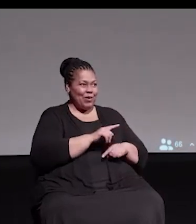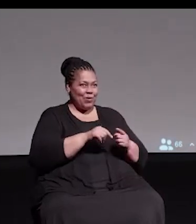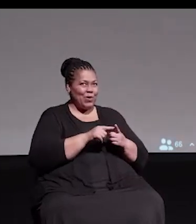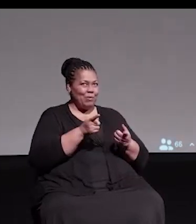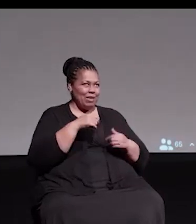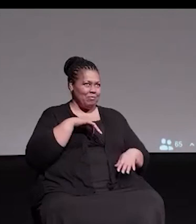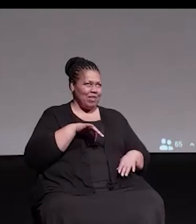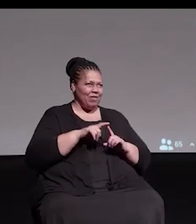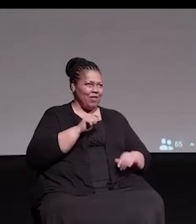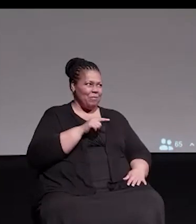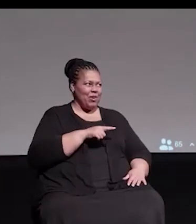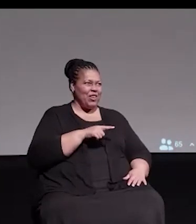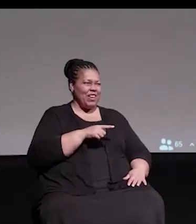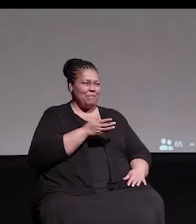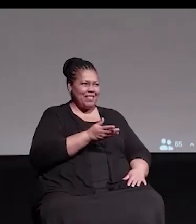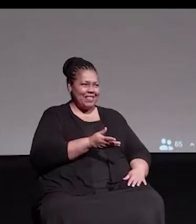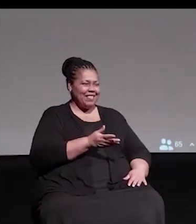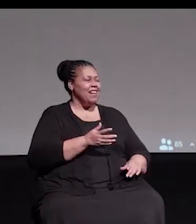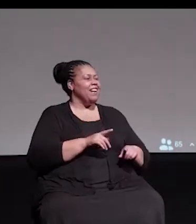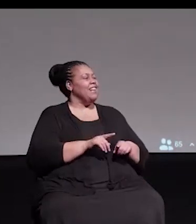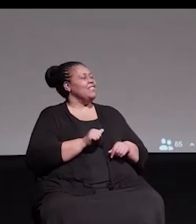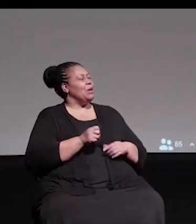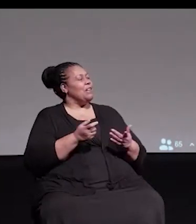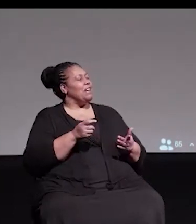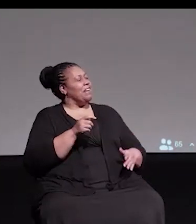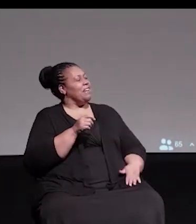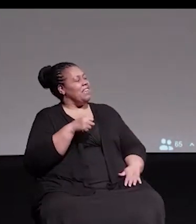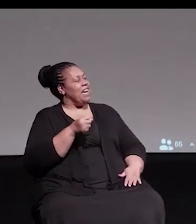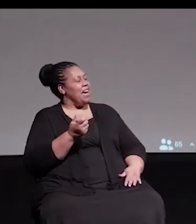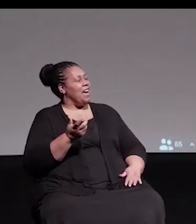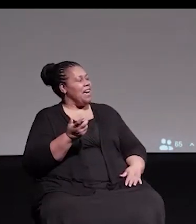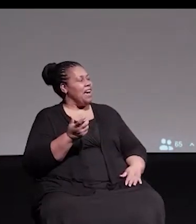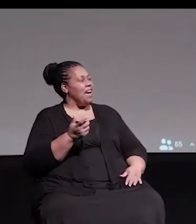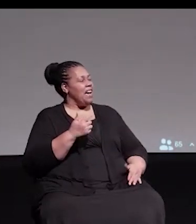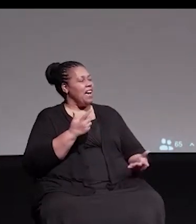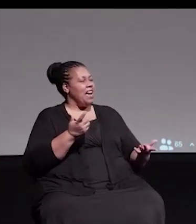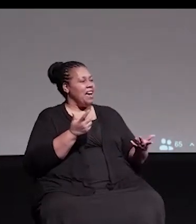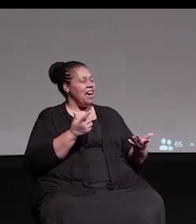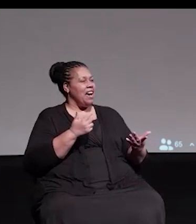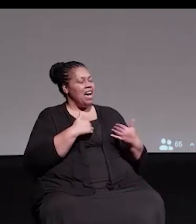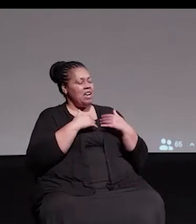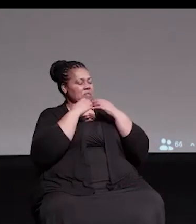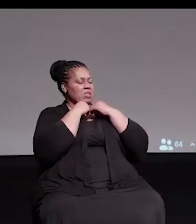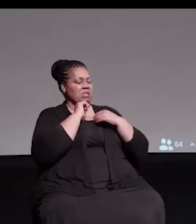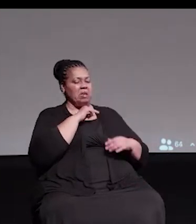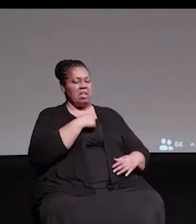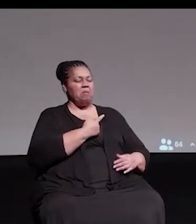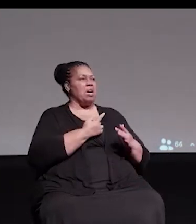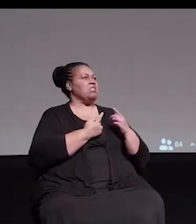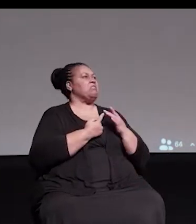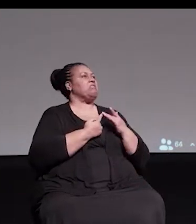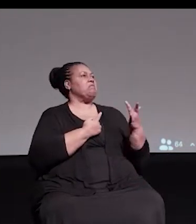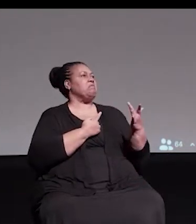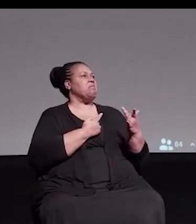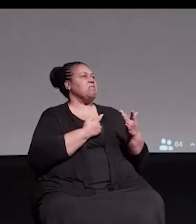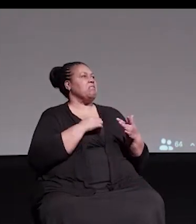useful. So yeah, I'm kind of like not precious about, I want to be the only one who has that